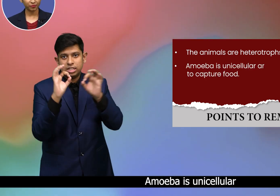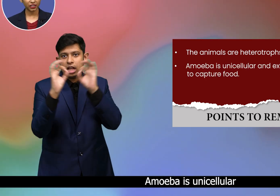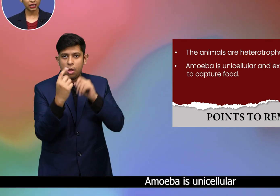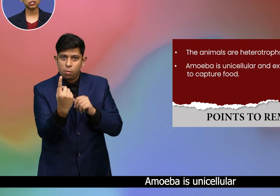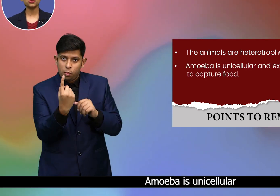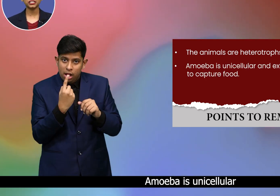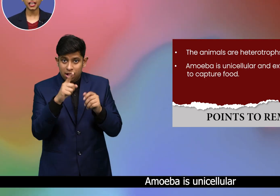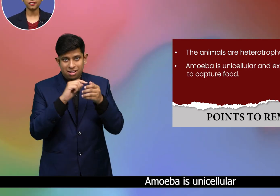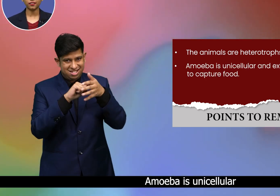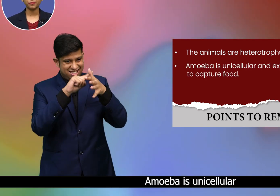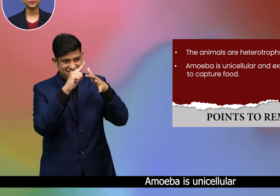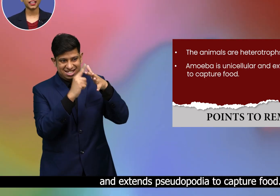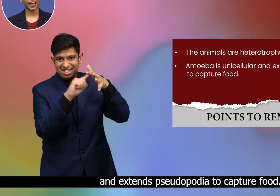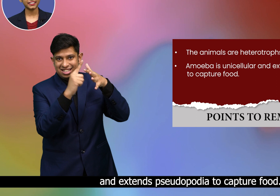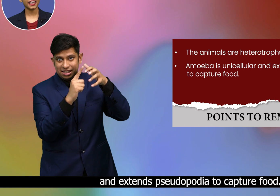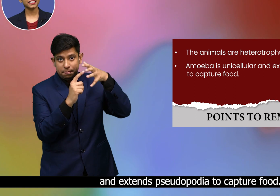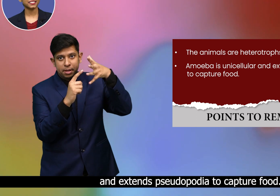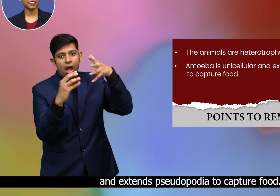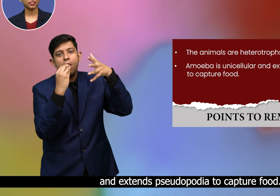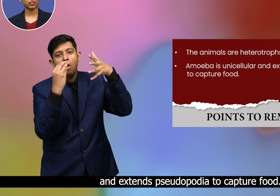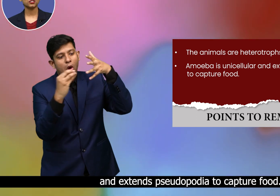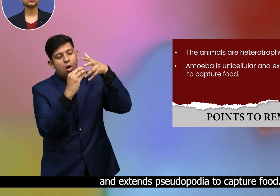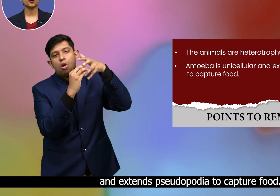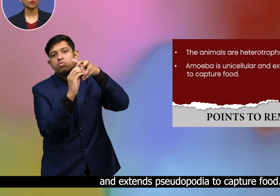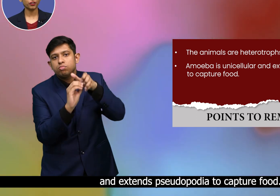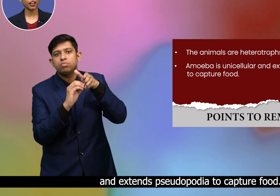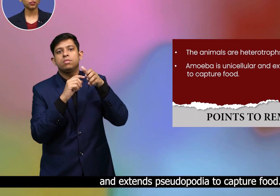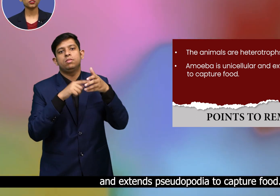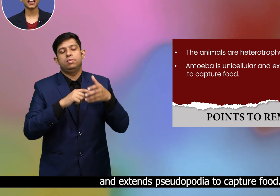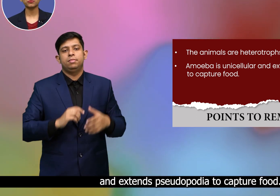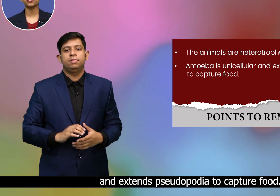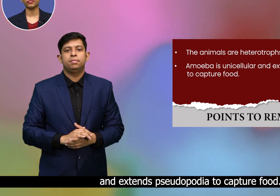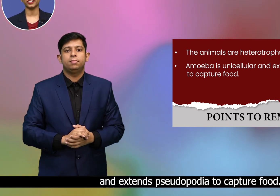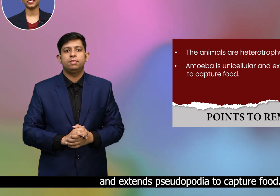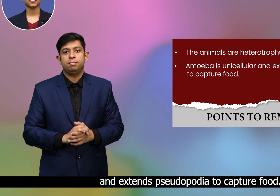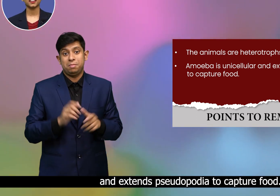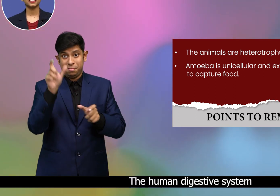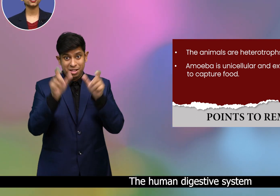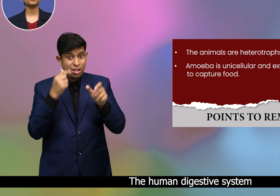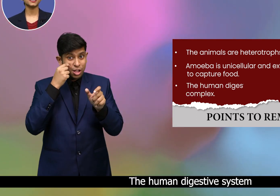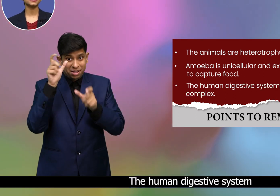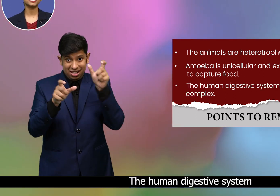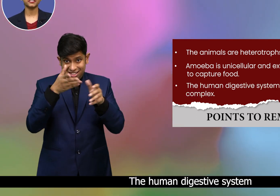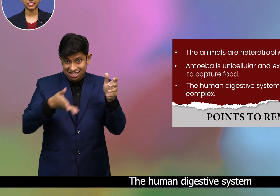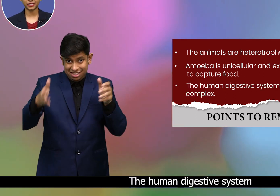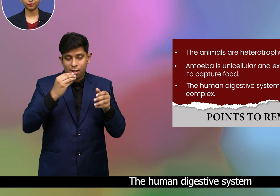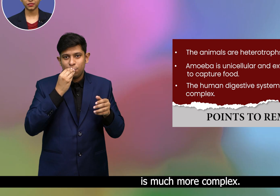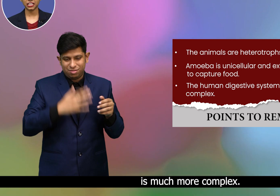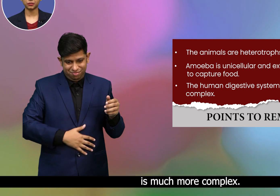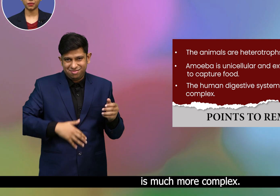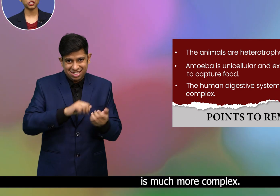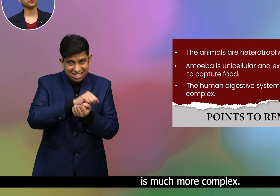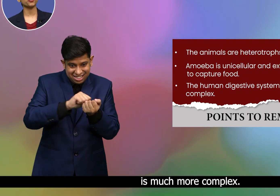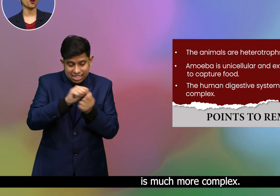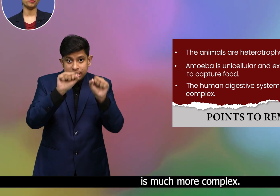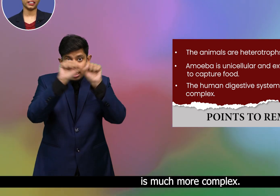Amoeba is unicellular and extends pseudopodia to capture food. The human digestive system